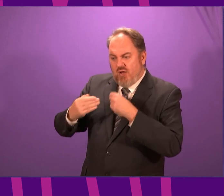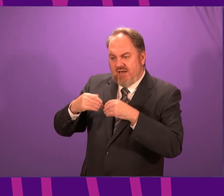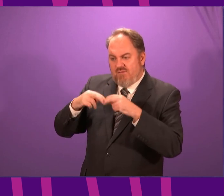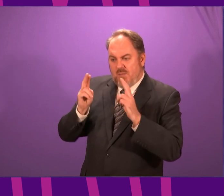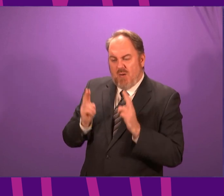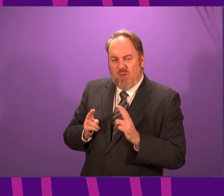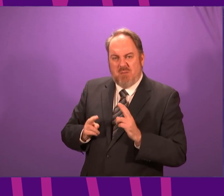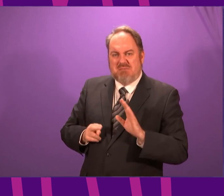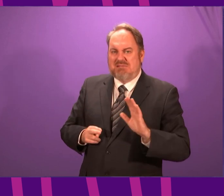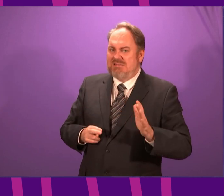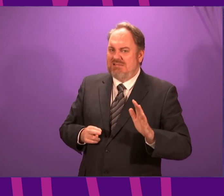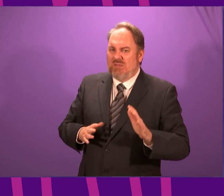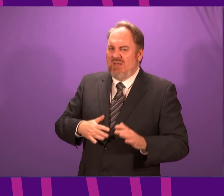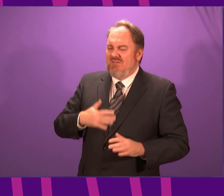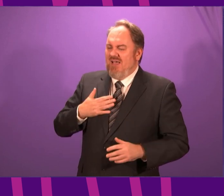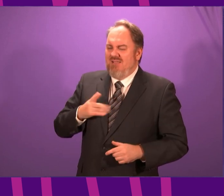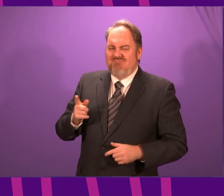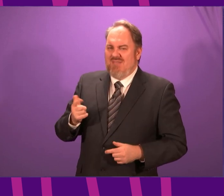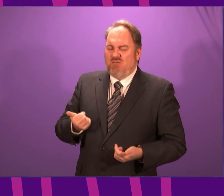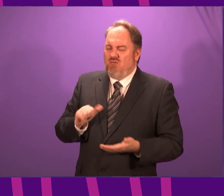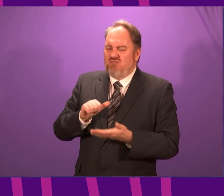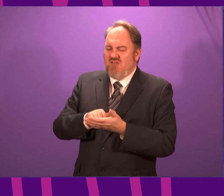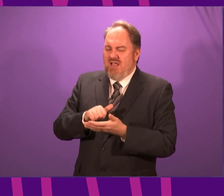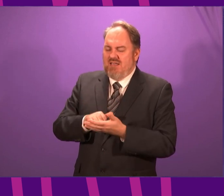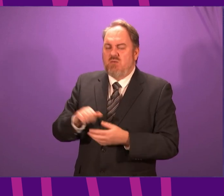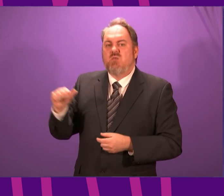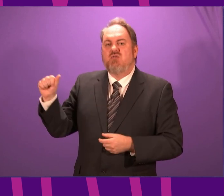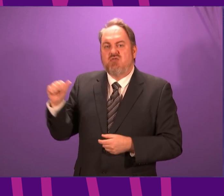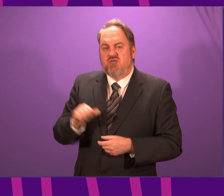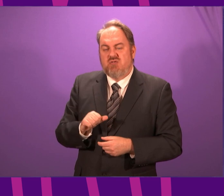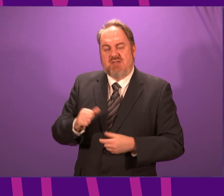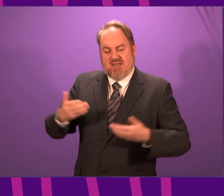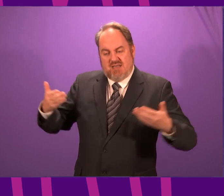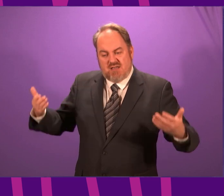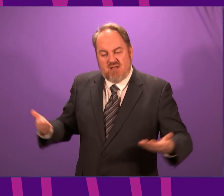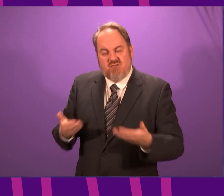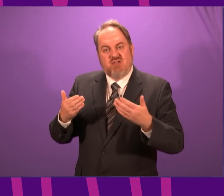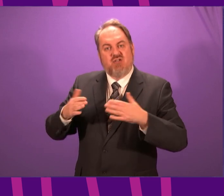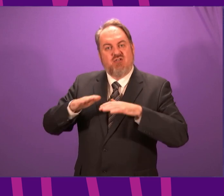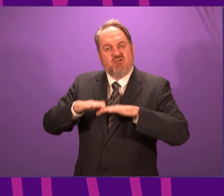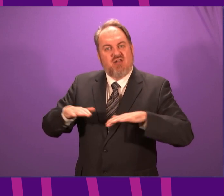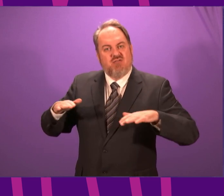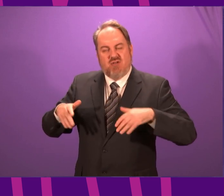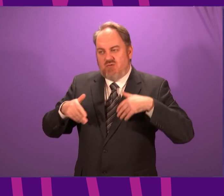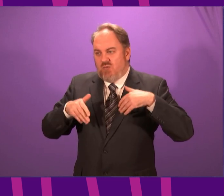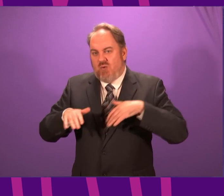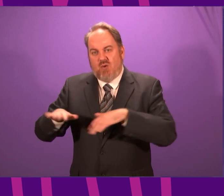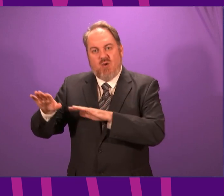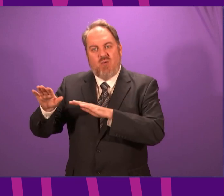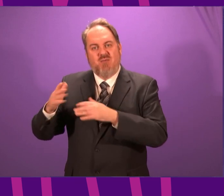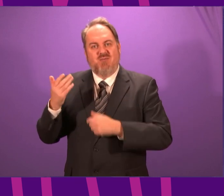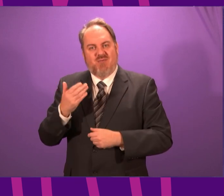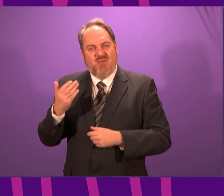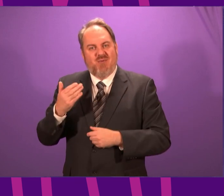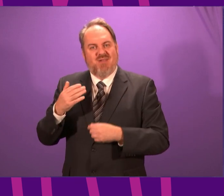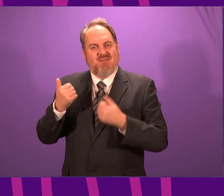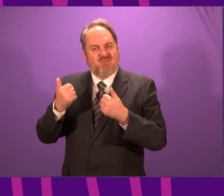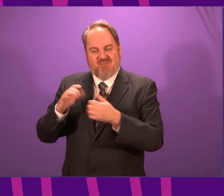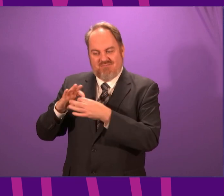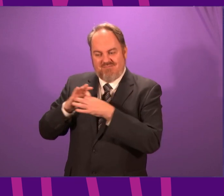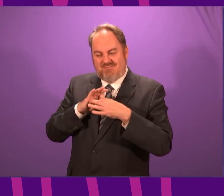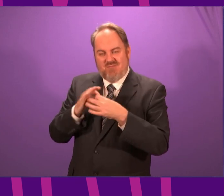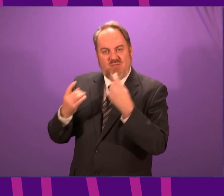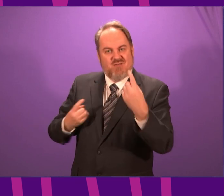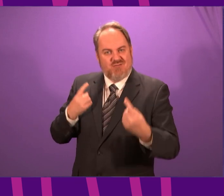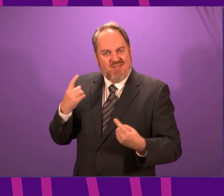that our young people had been damaged enough through this pandemic and that keeping the learning, the social contact and the structure of school was an imperative,